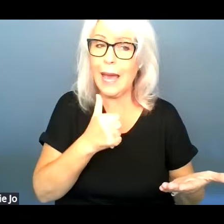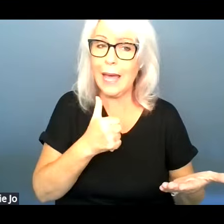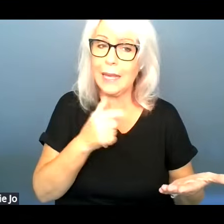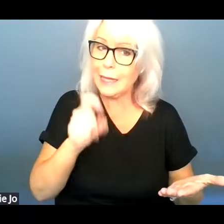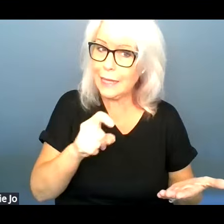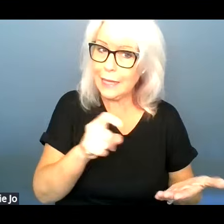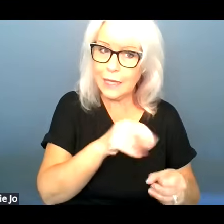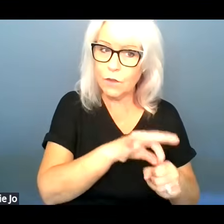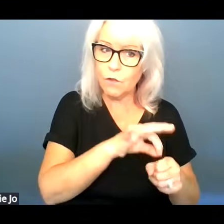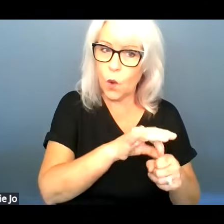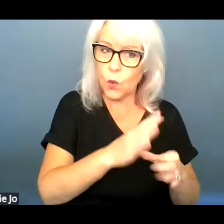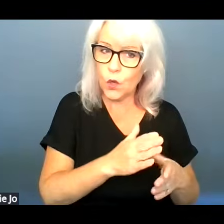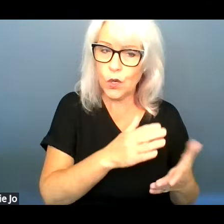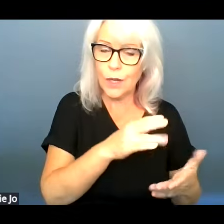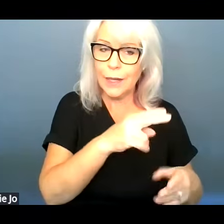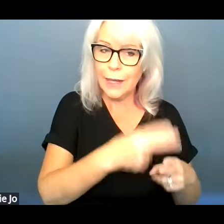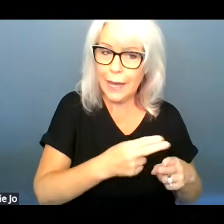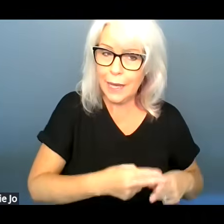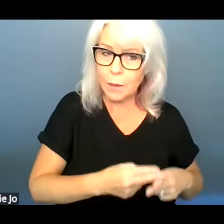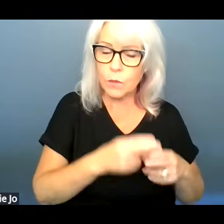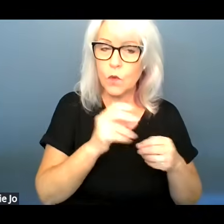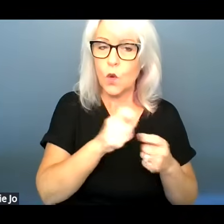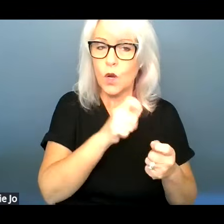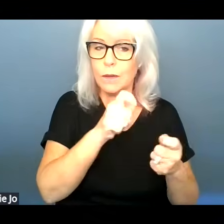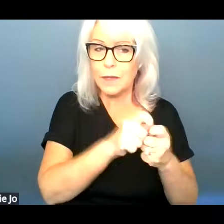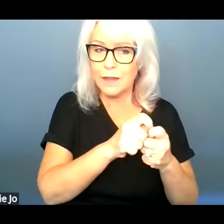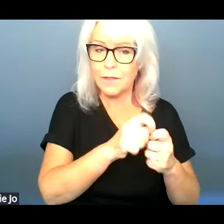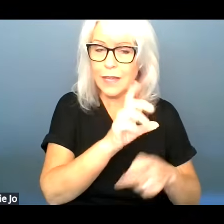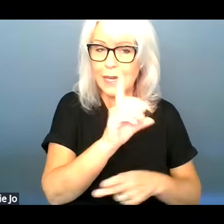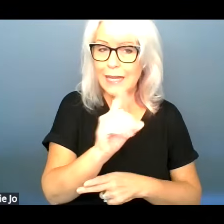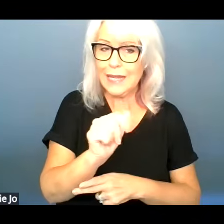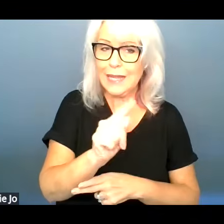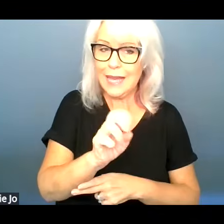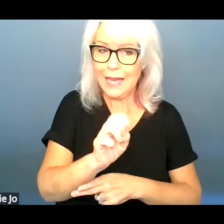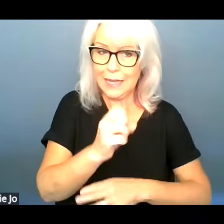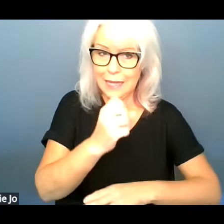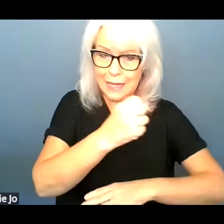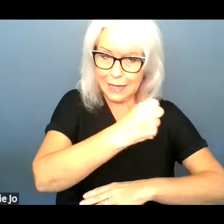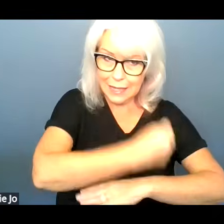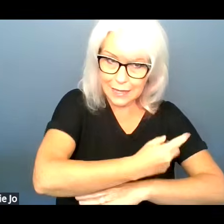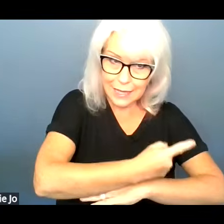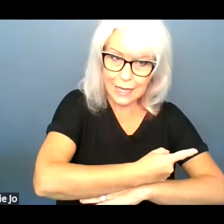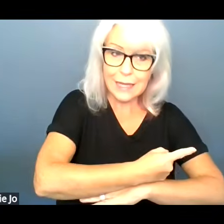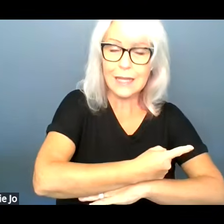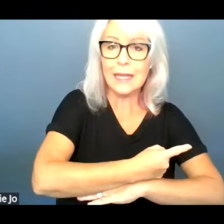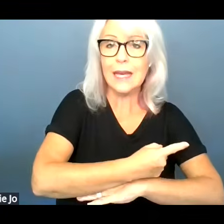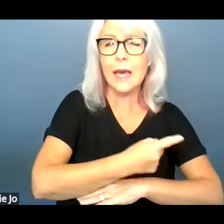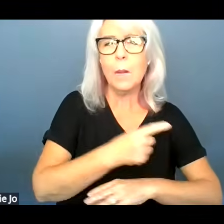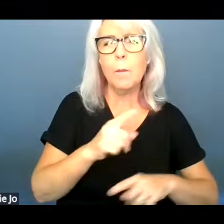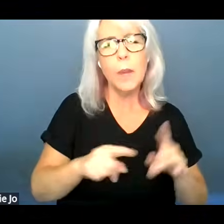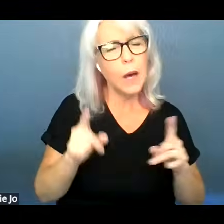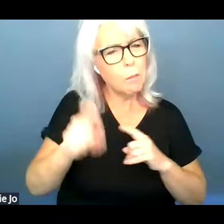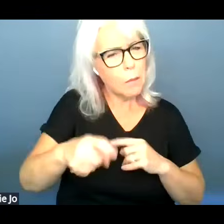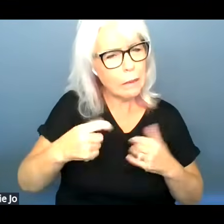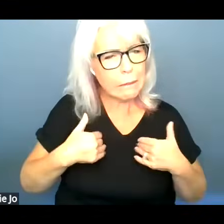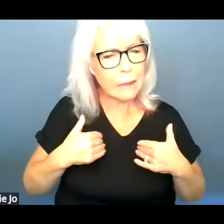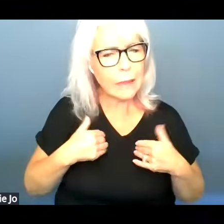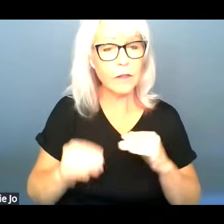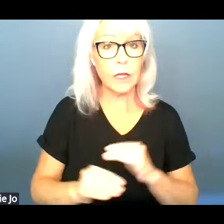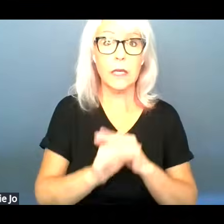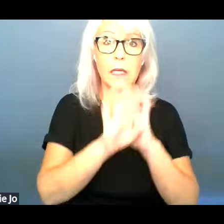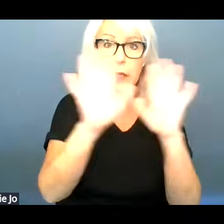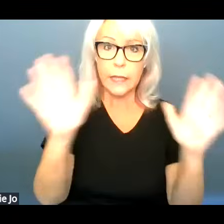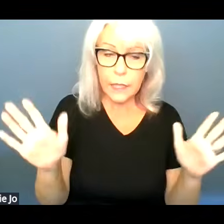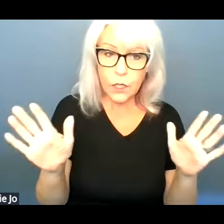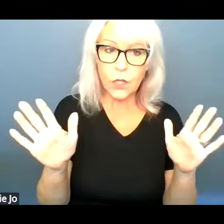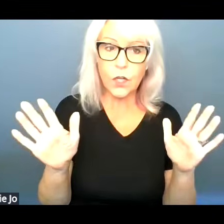even need voter dates, but it certainly needs that there was very clear direction that was set out by the letter. And so